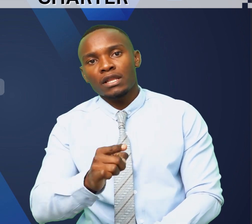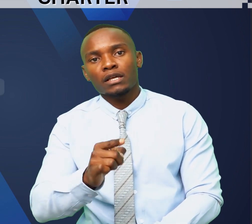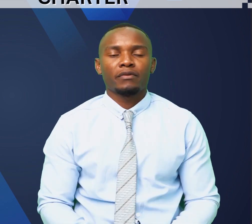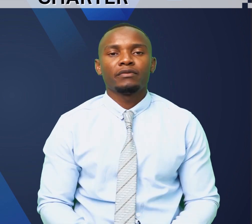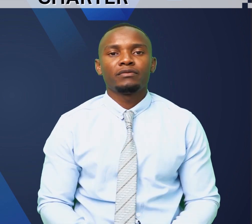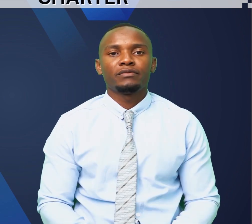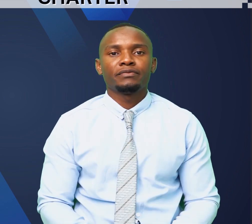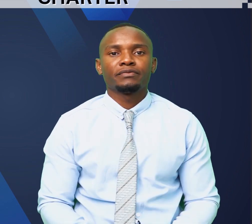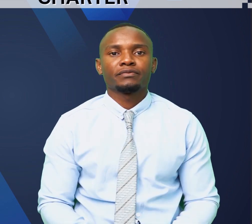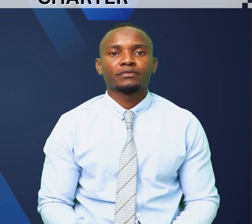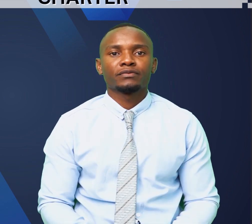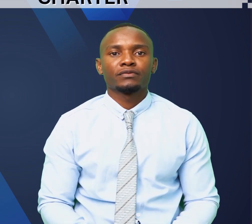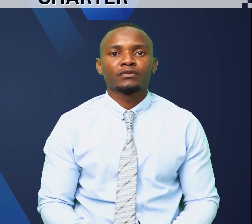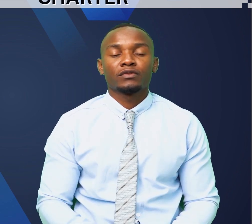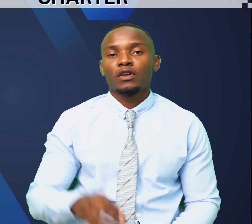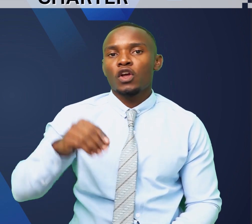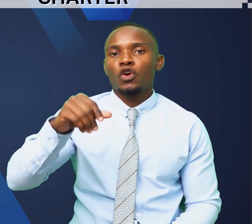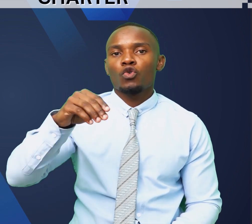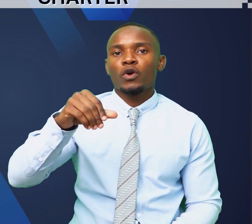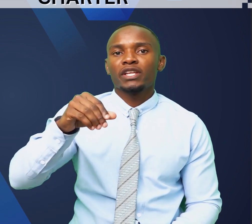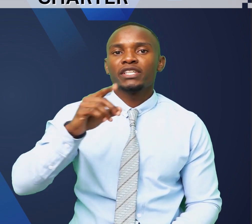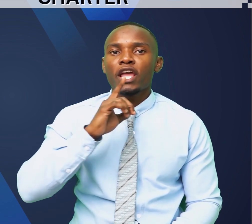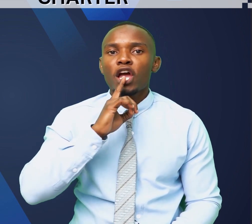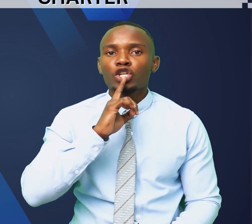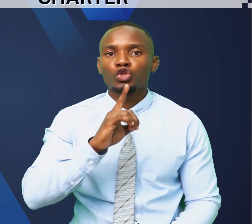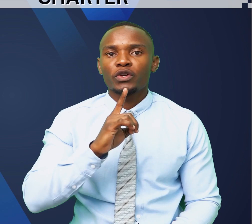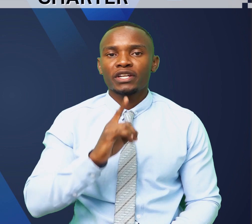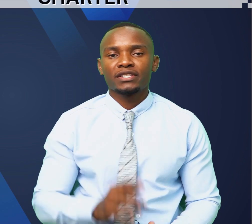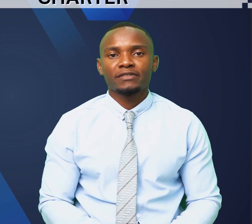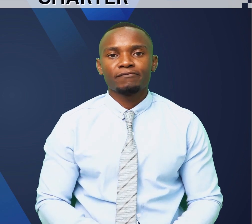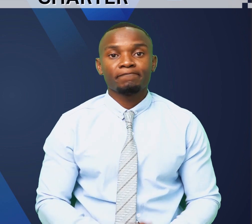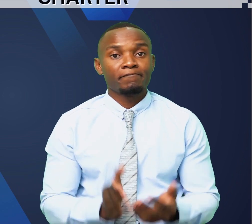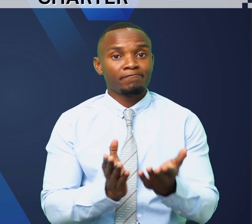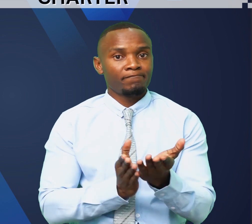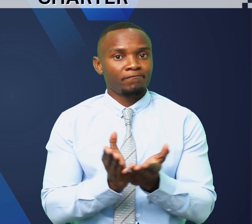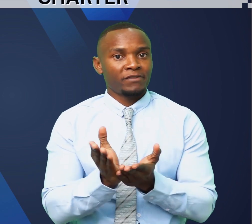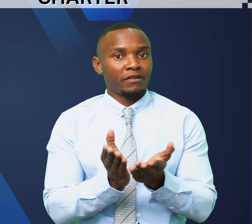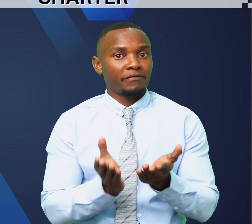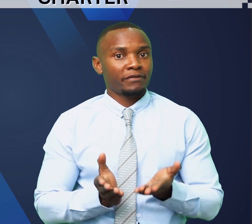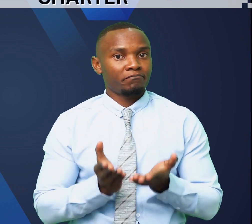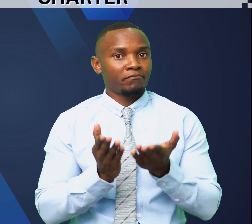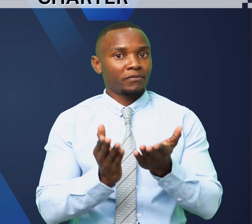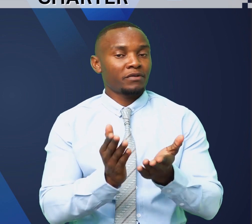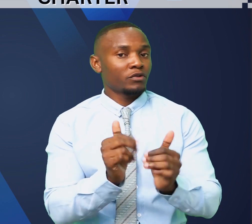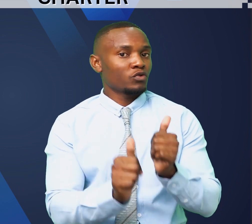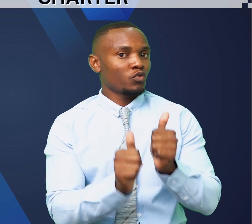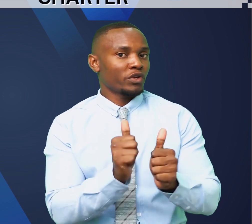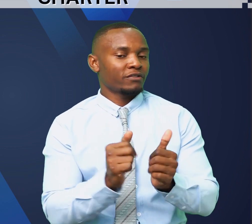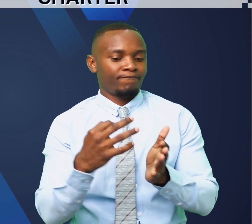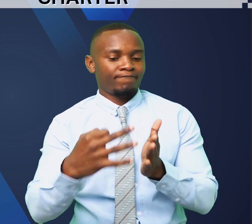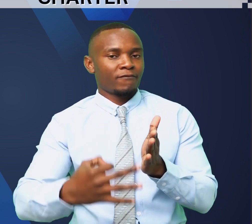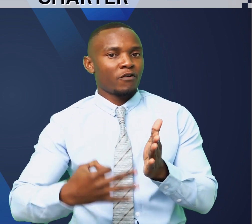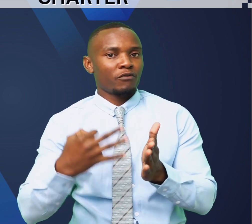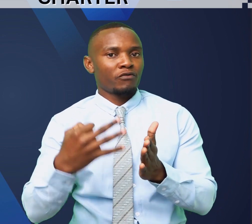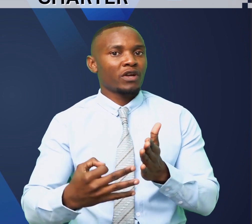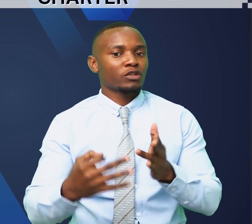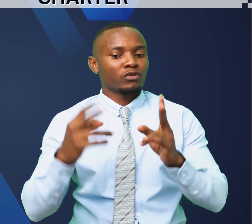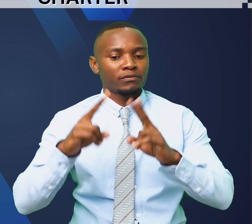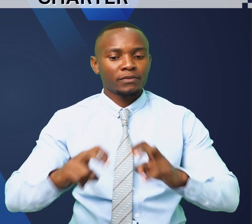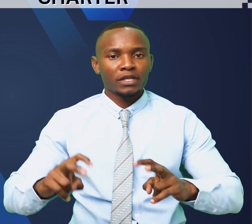www.kebs.org/policies. Quality assurance. Service rendered. Factory